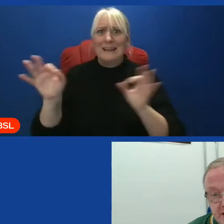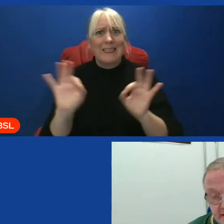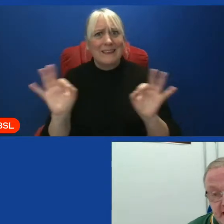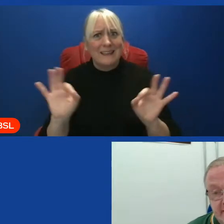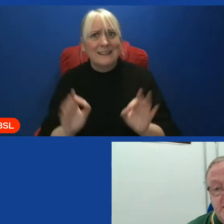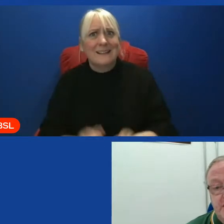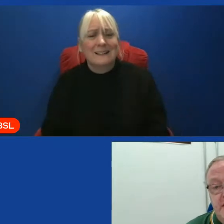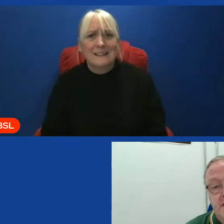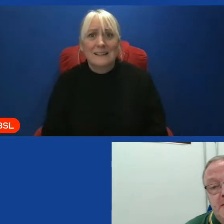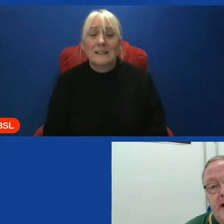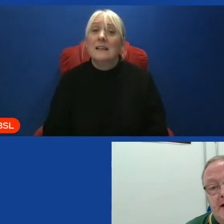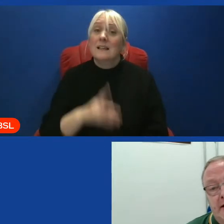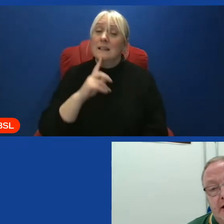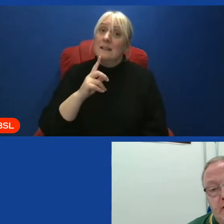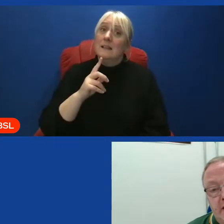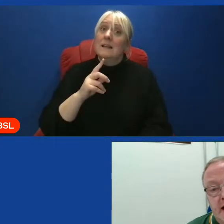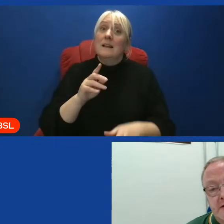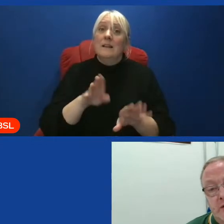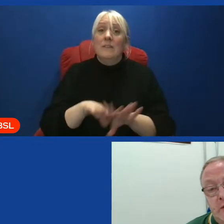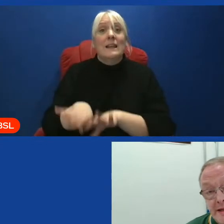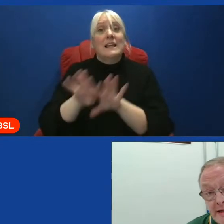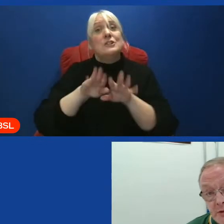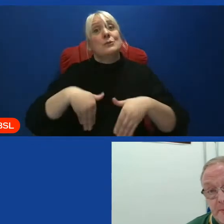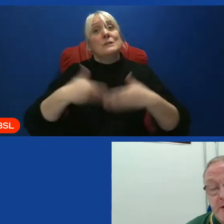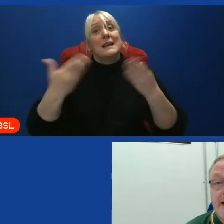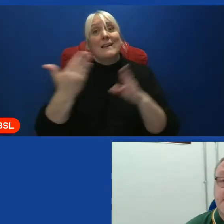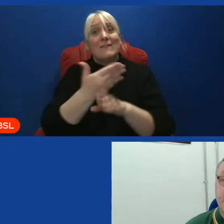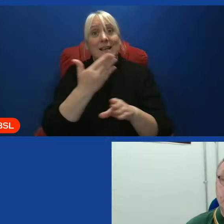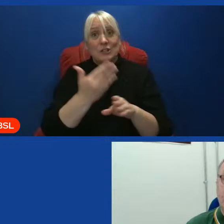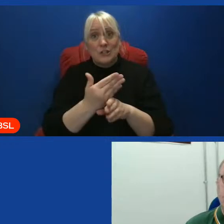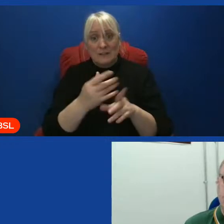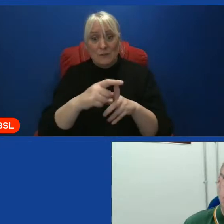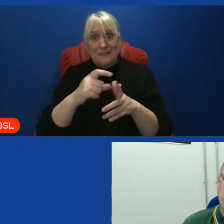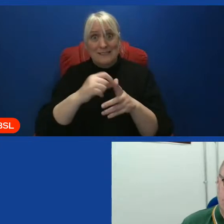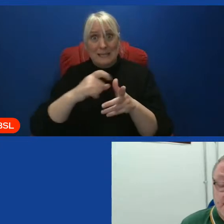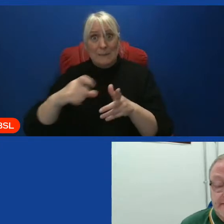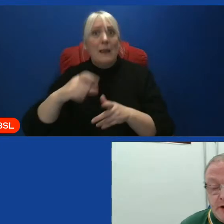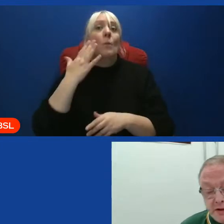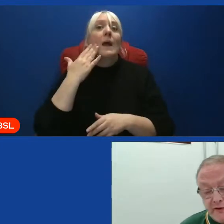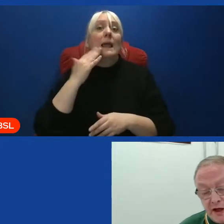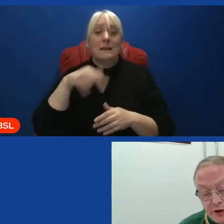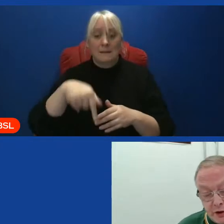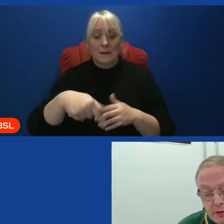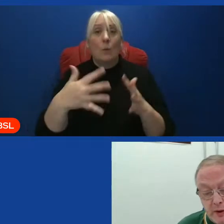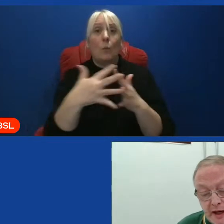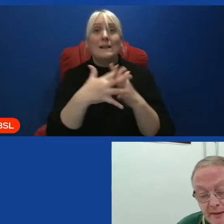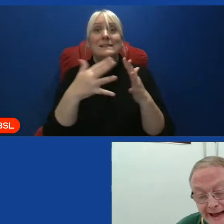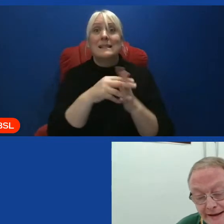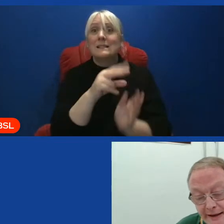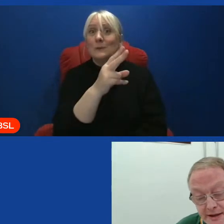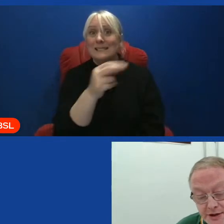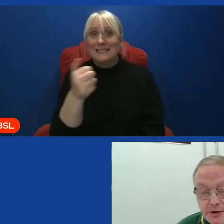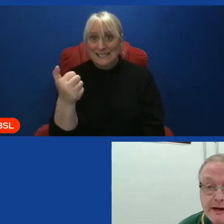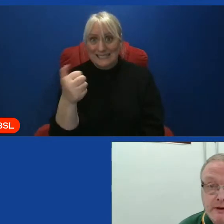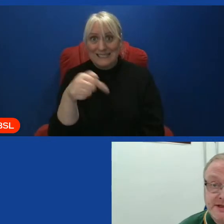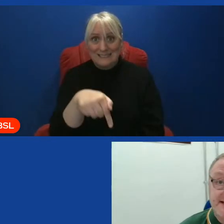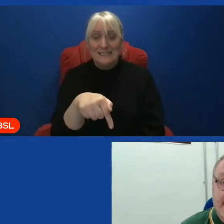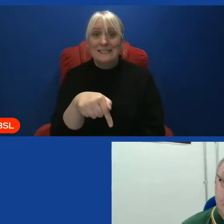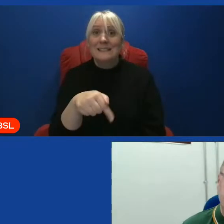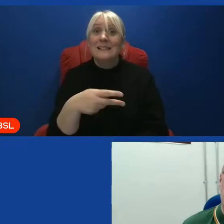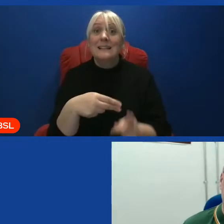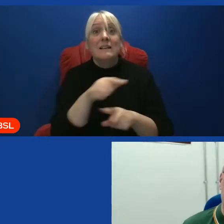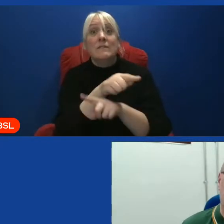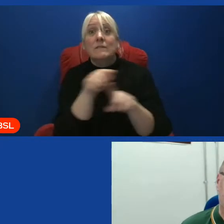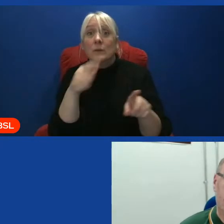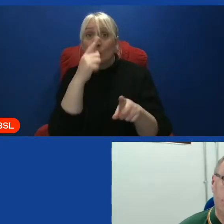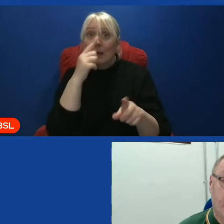the National Day of Action that DPAC organised for this coming Wednesday, the 26th. For those of you who can get to outside